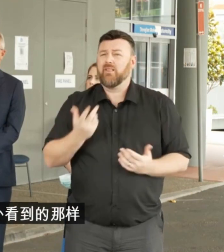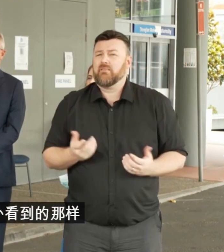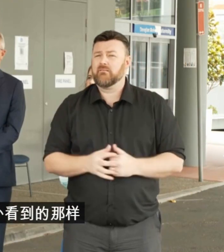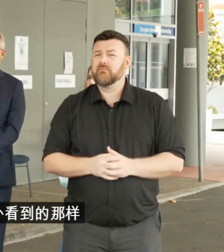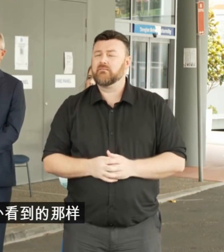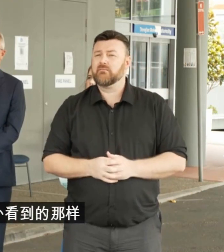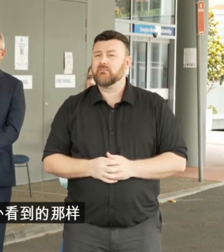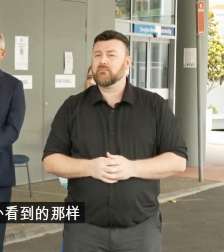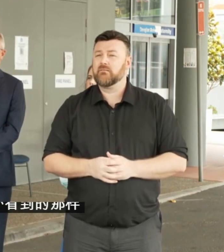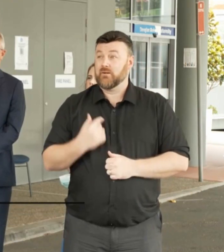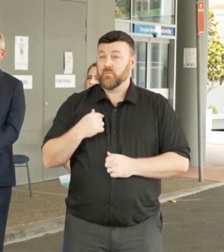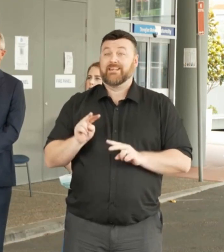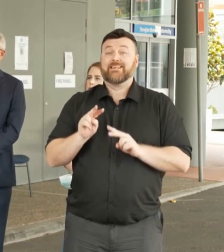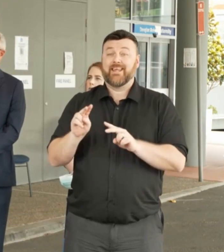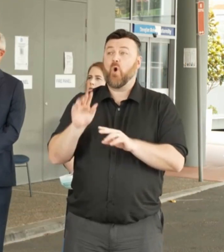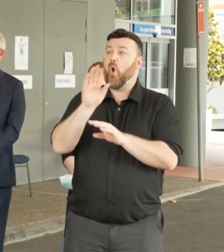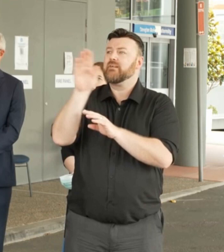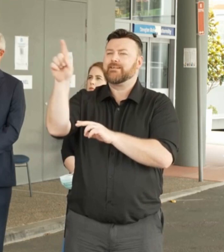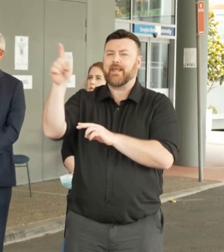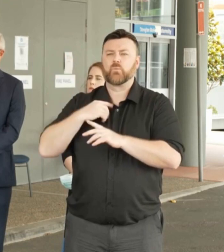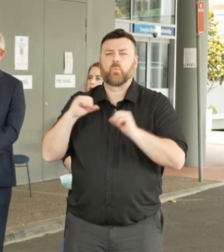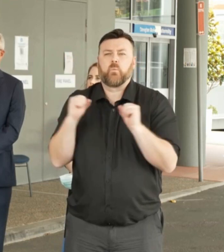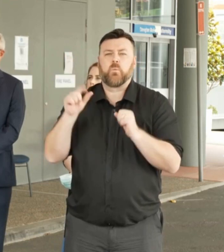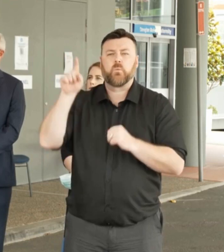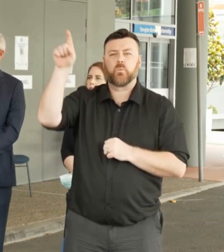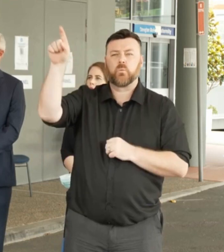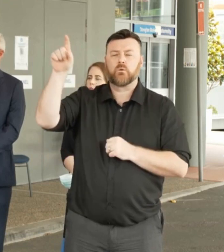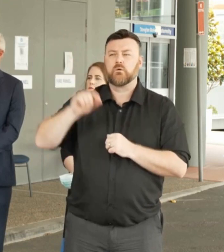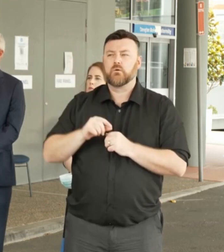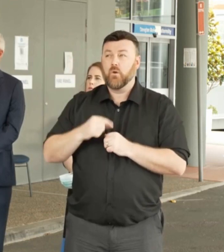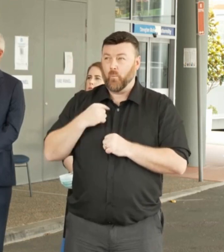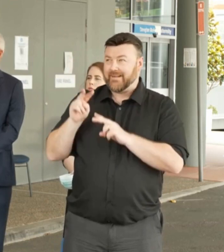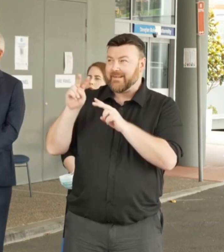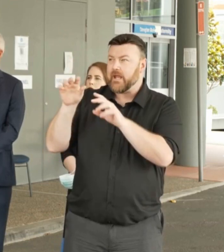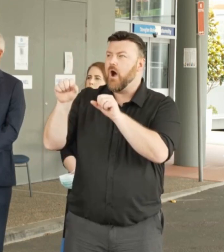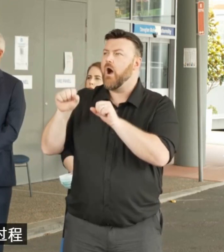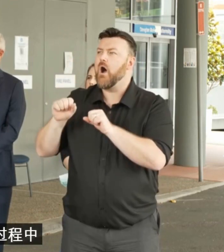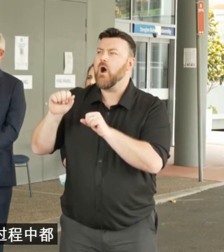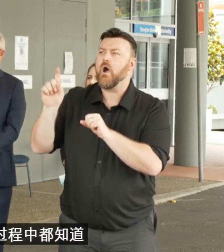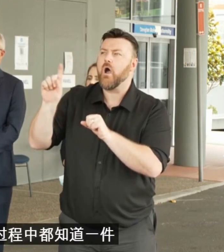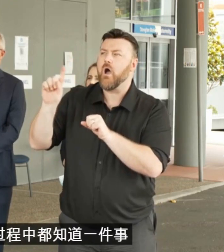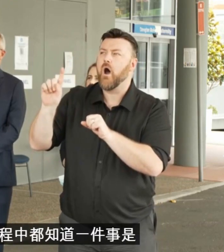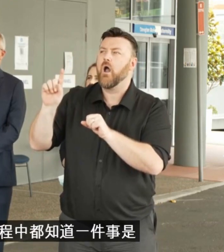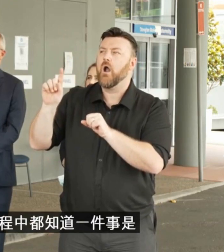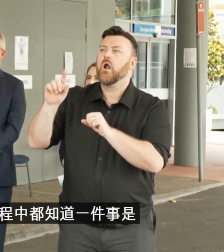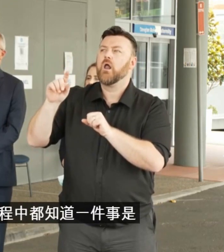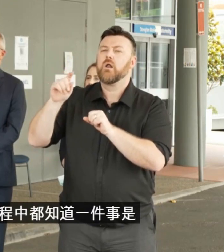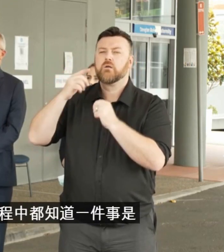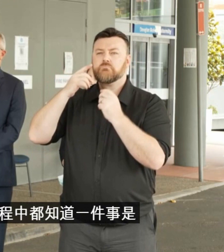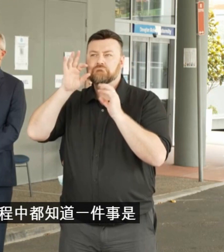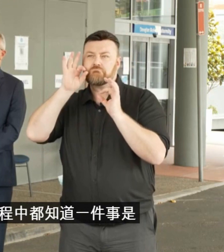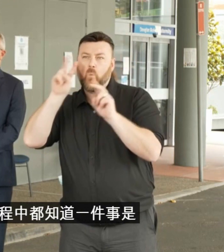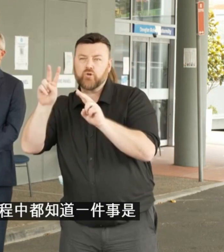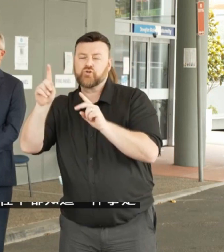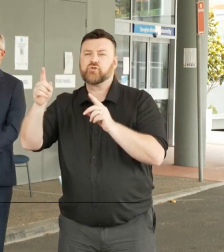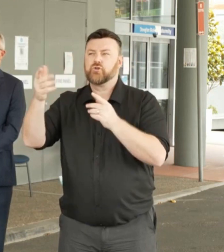seeing overseas, particularly as they head into the winter months, certain challenges will come our way. One thing we know throughout COVID is there'll be